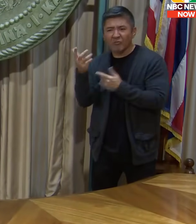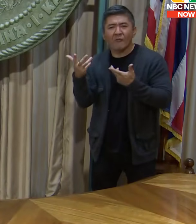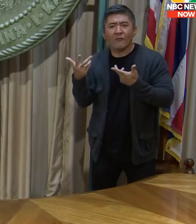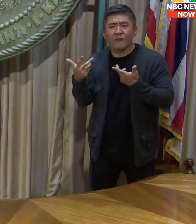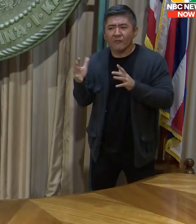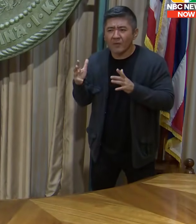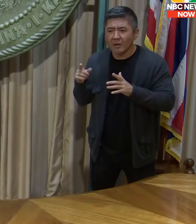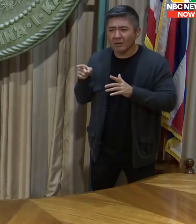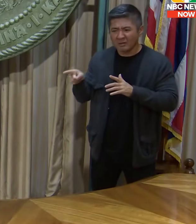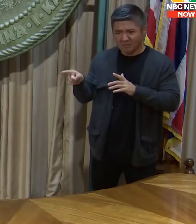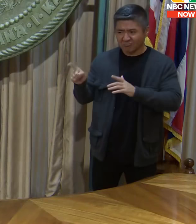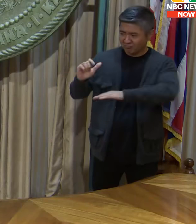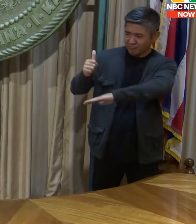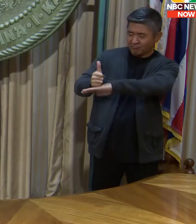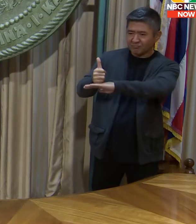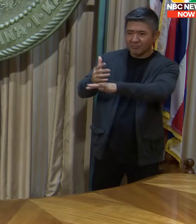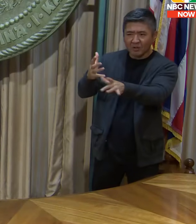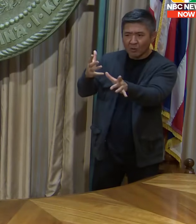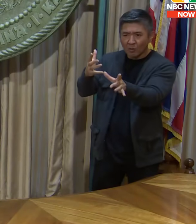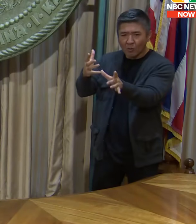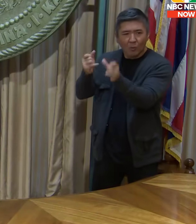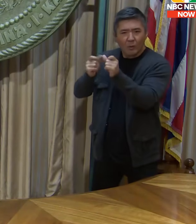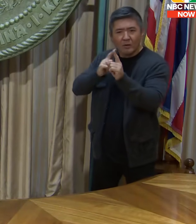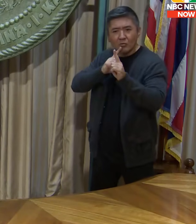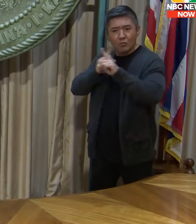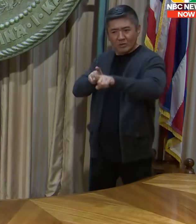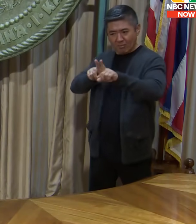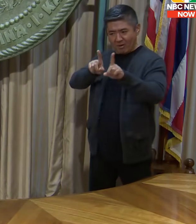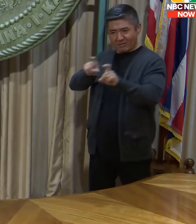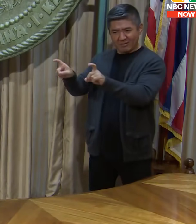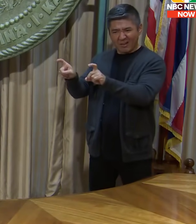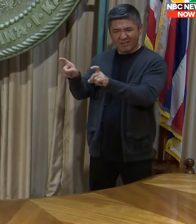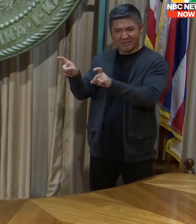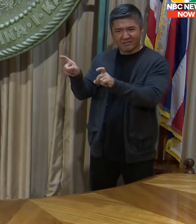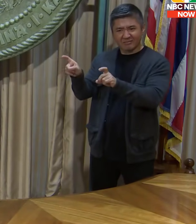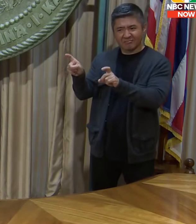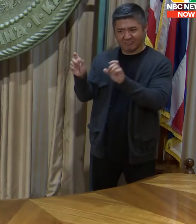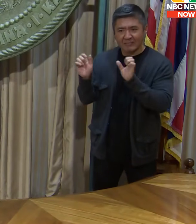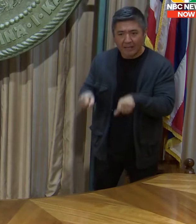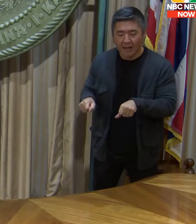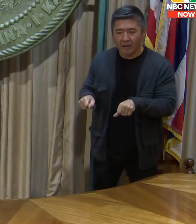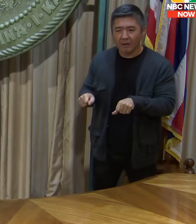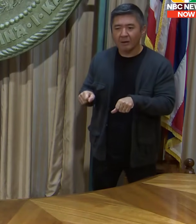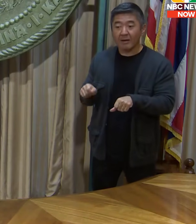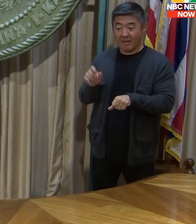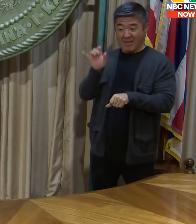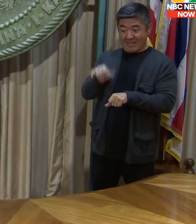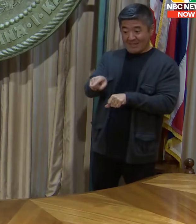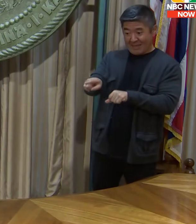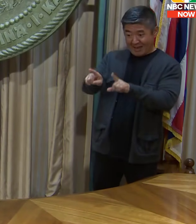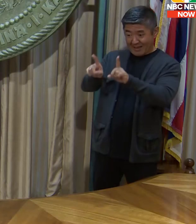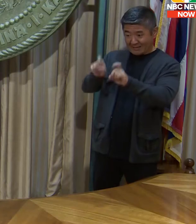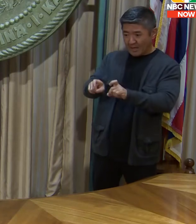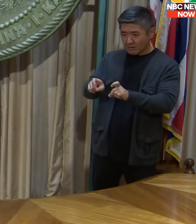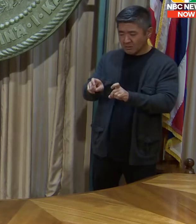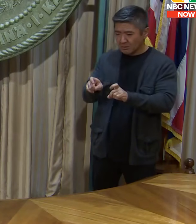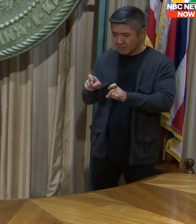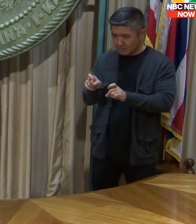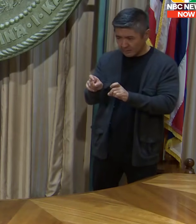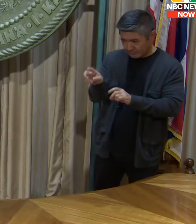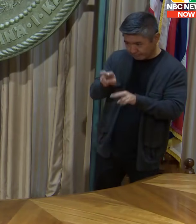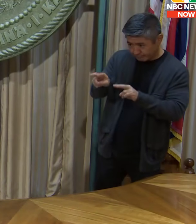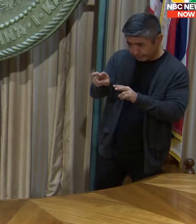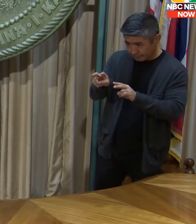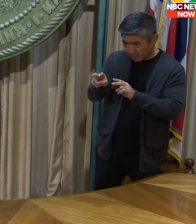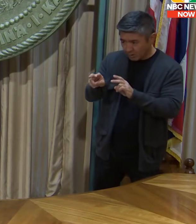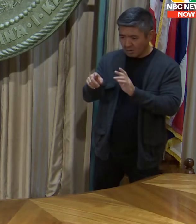this quick response testing capability. It allows us to get a negative result within